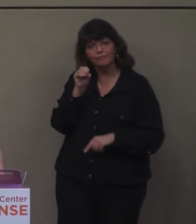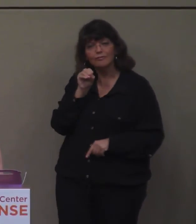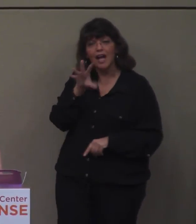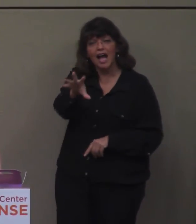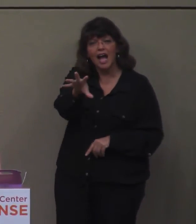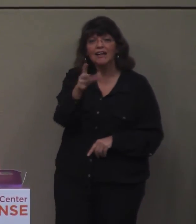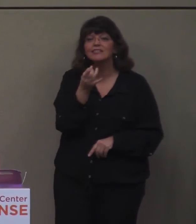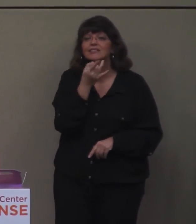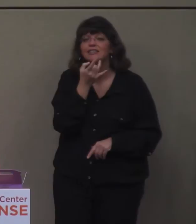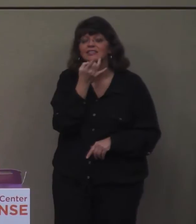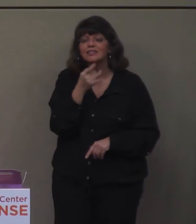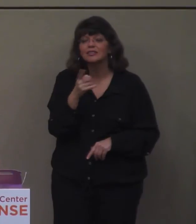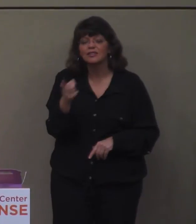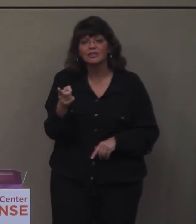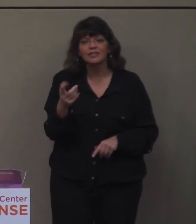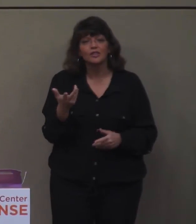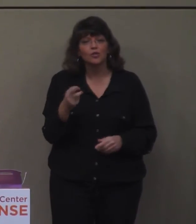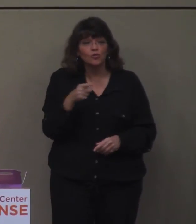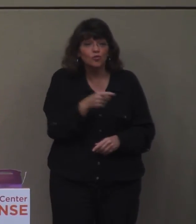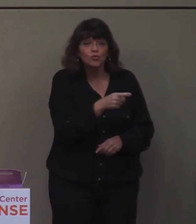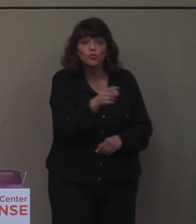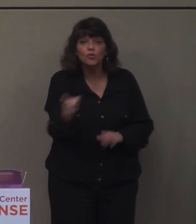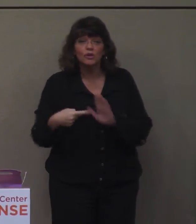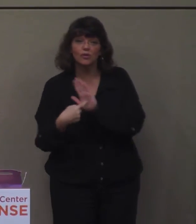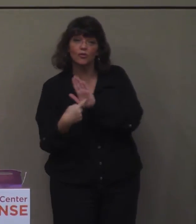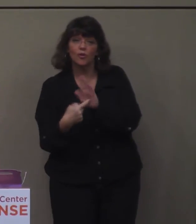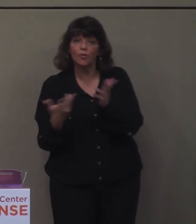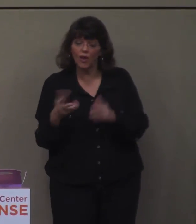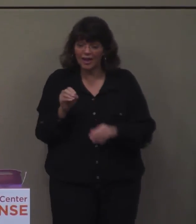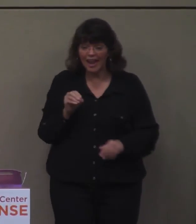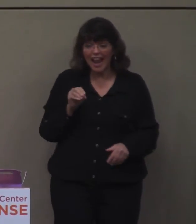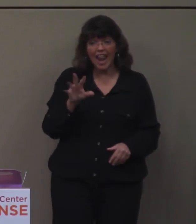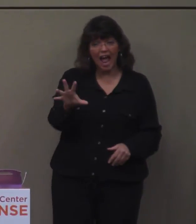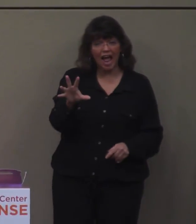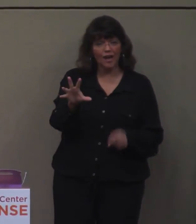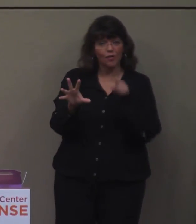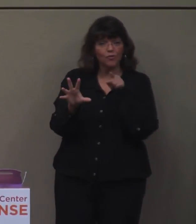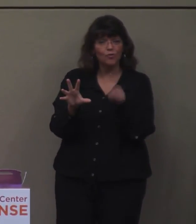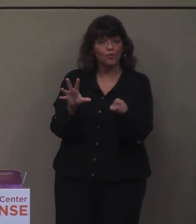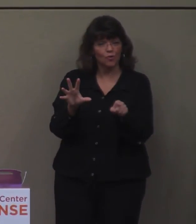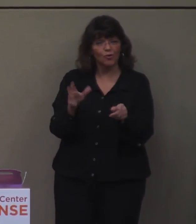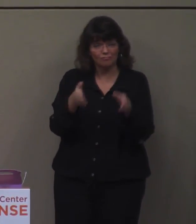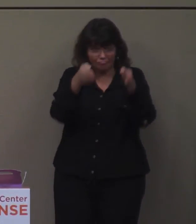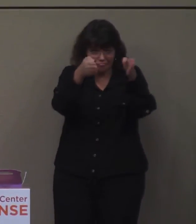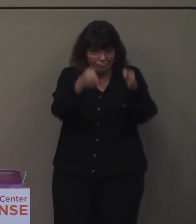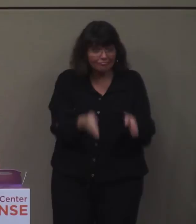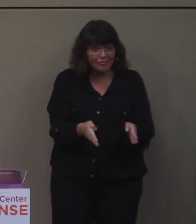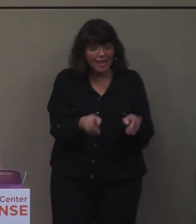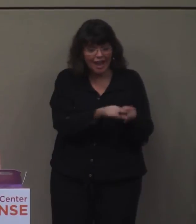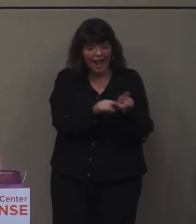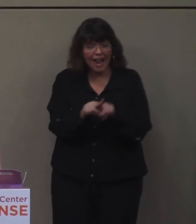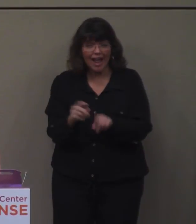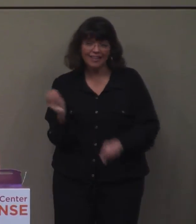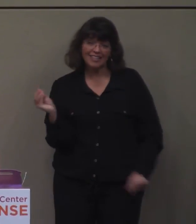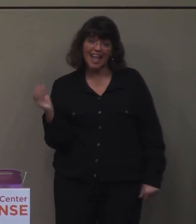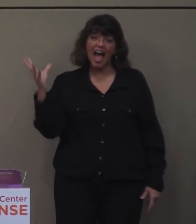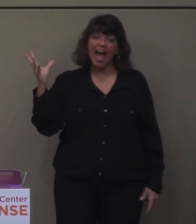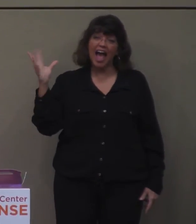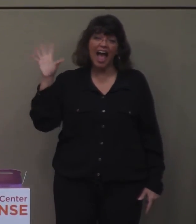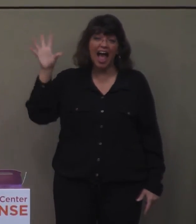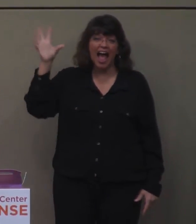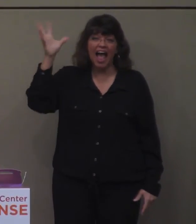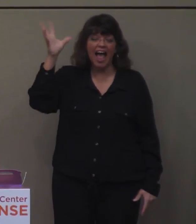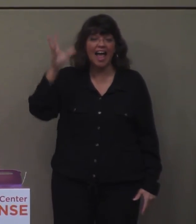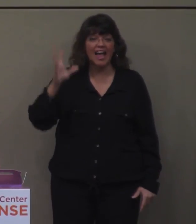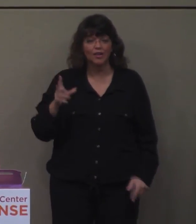to represent be a light. You know, as a parent, how can you be a light to your kids? As a